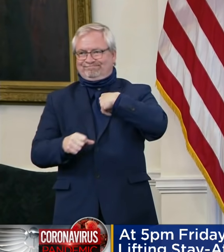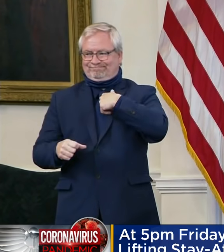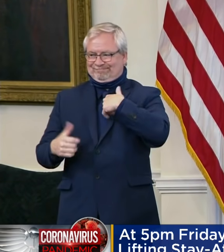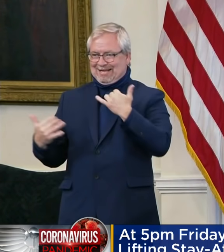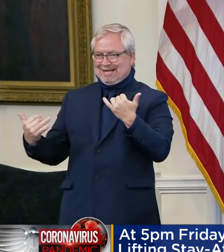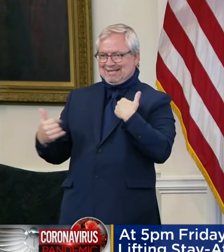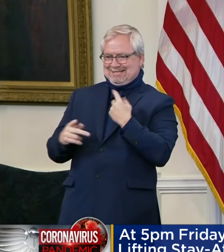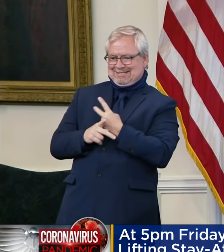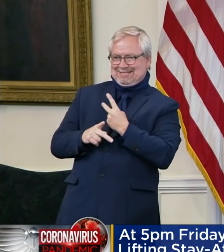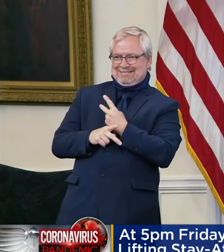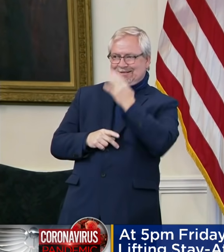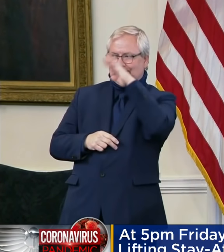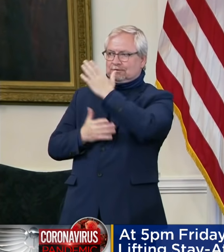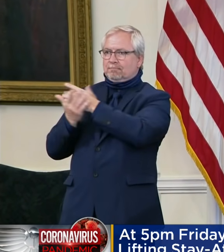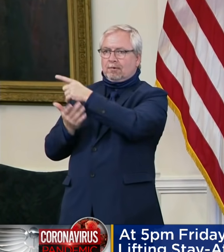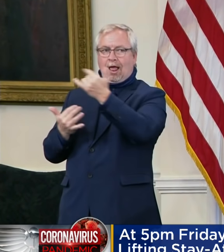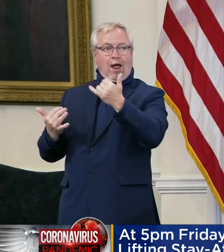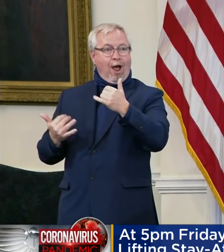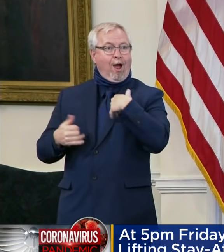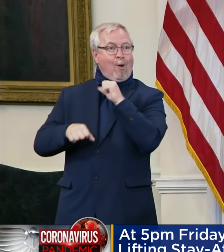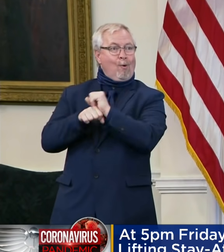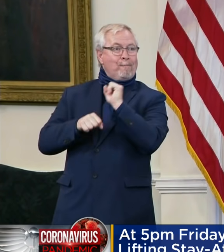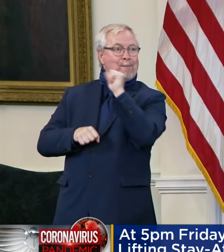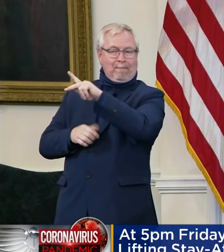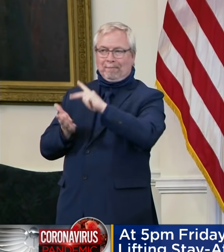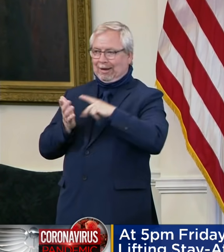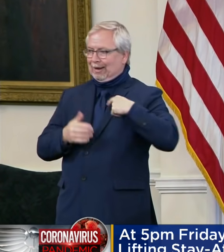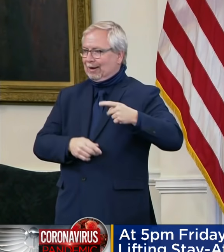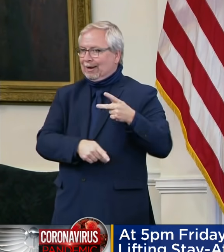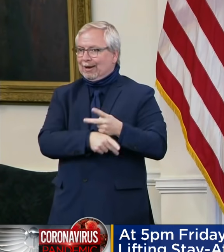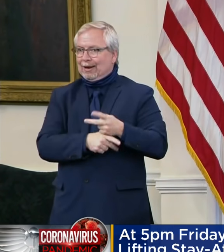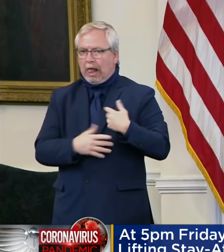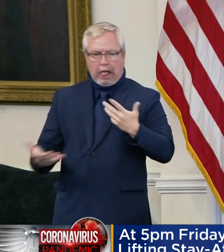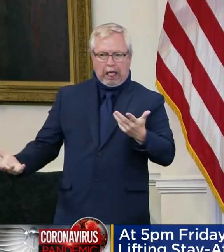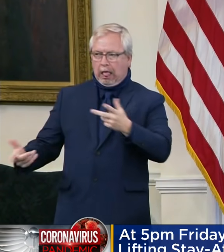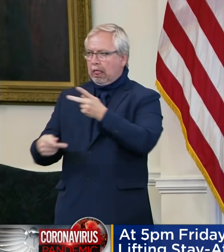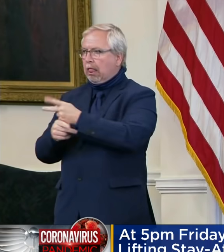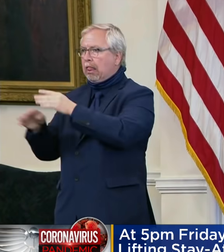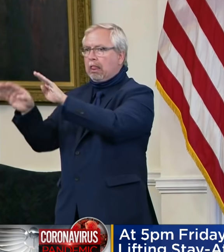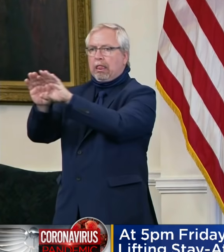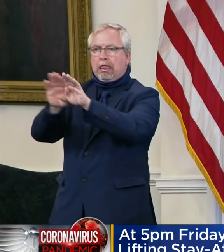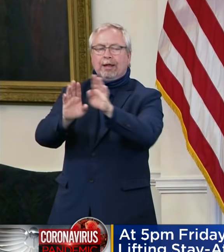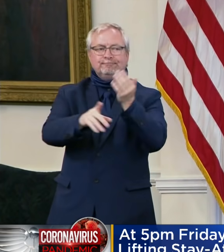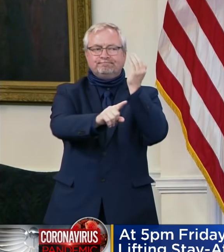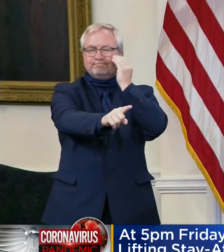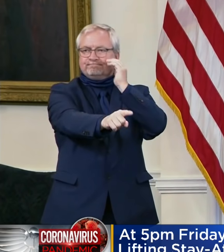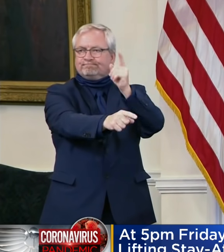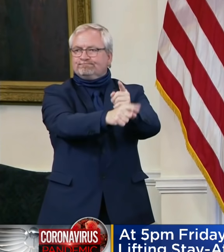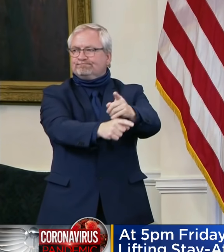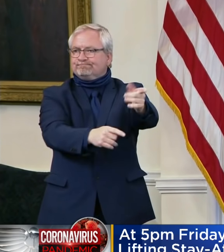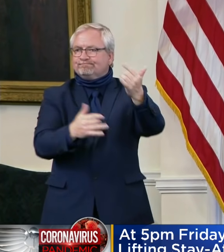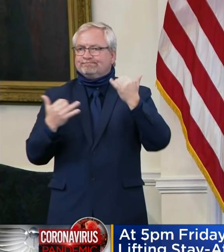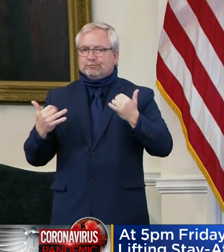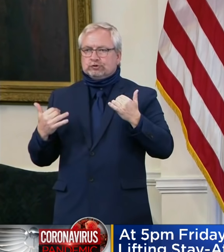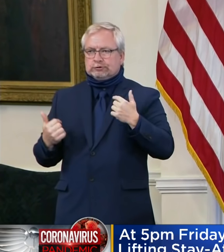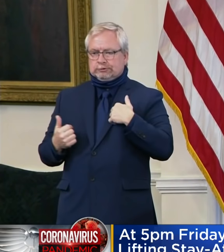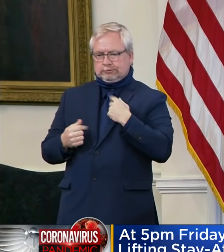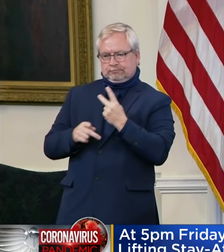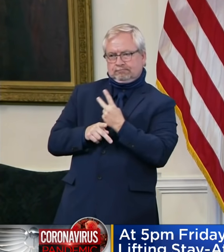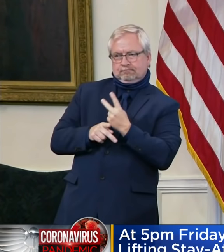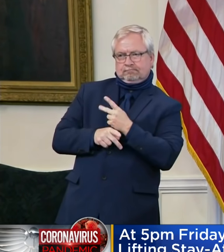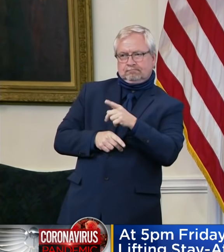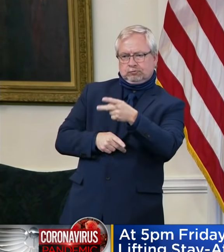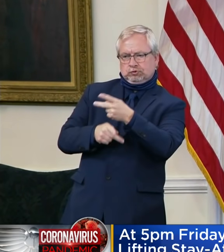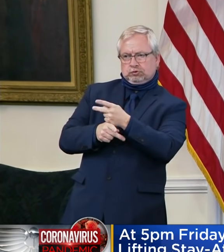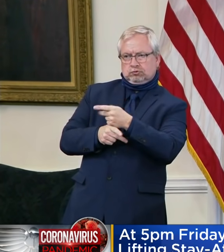the essential worker daycare that are open and run by the school system, and we're broadening that to include more